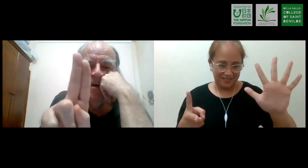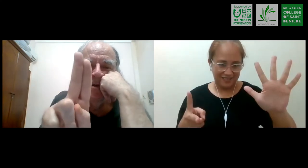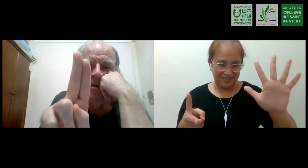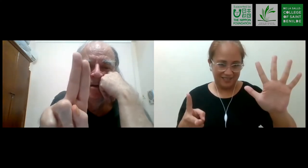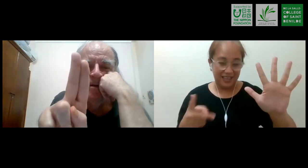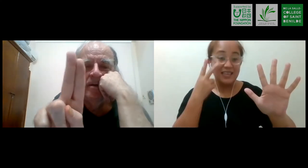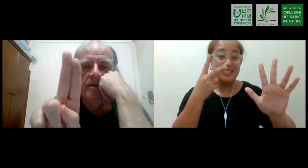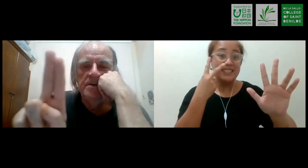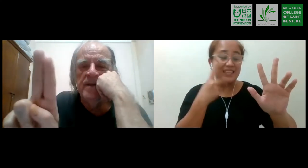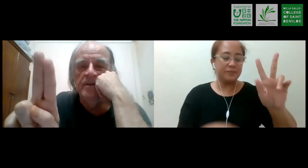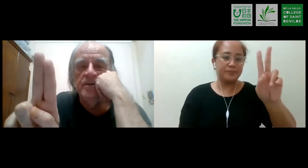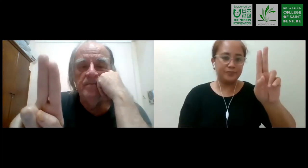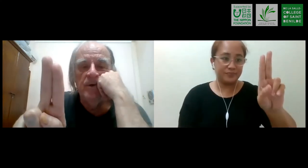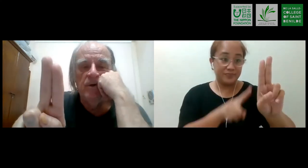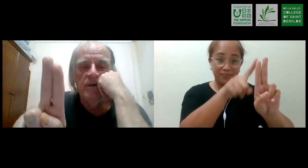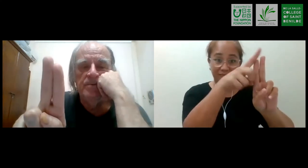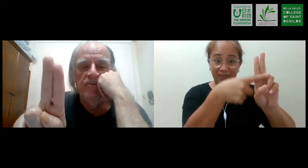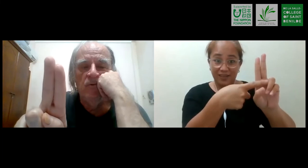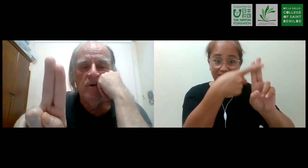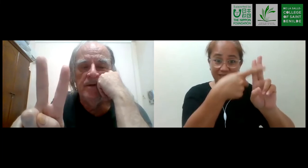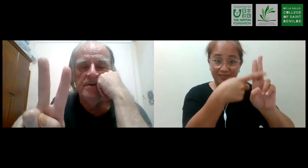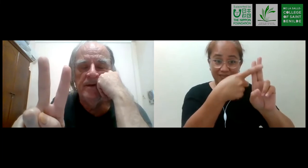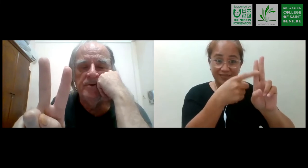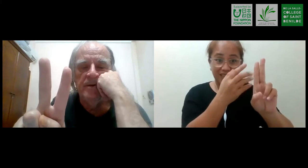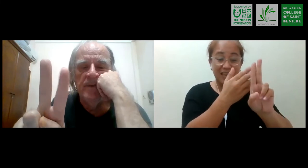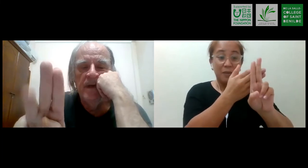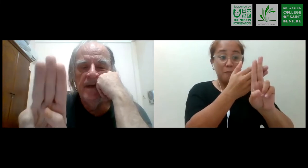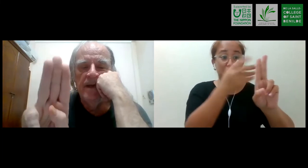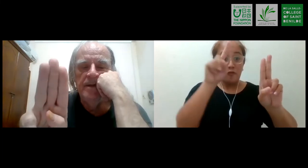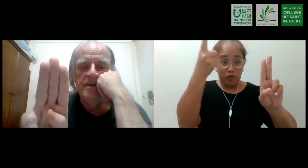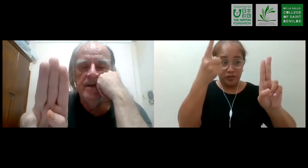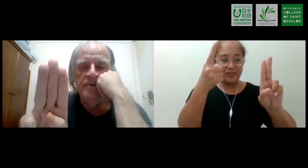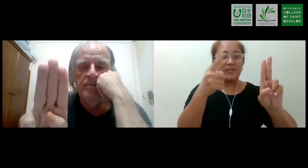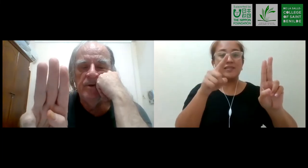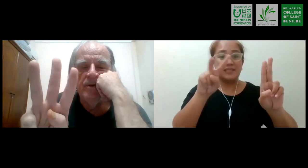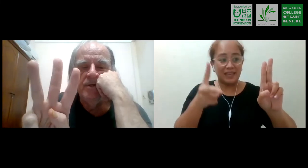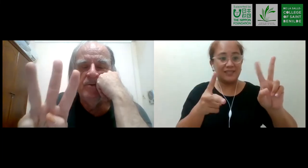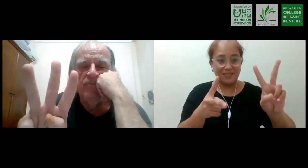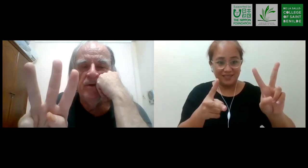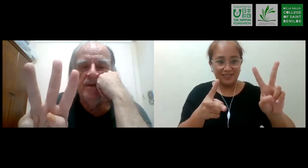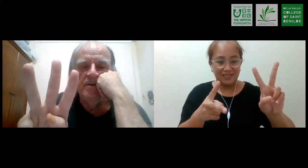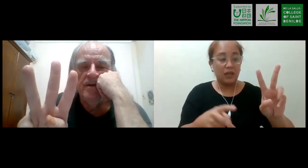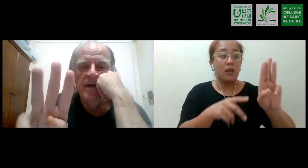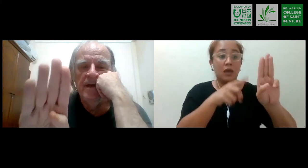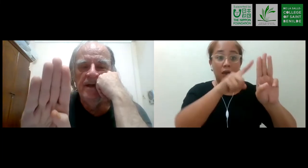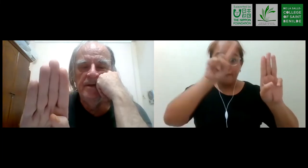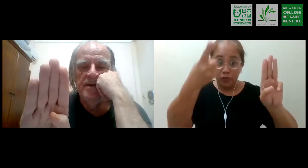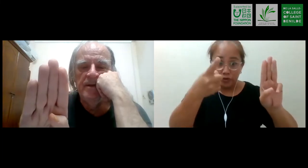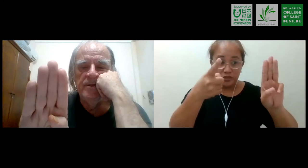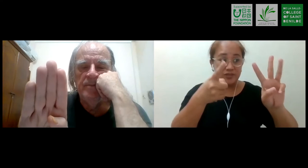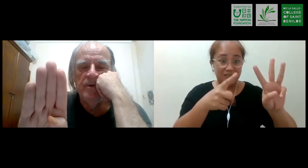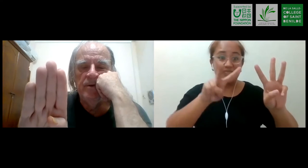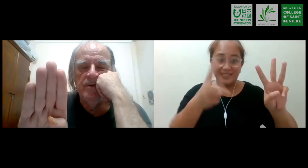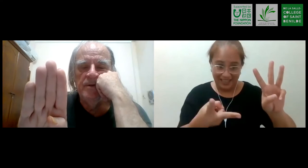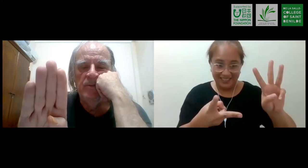you look, this hand shape occurs before this hand shape, and this hand shape occurs before this, and this